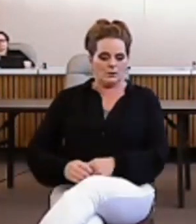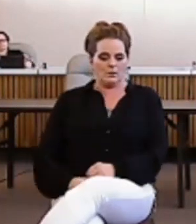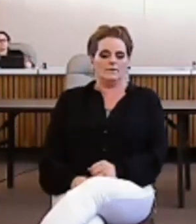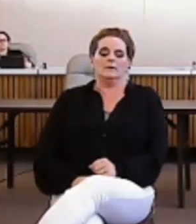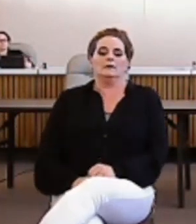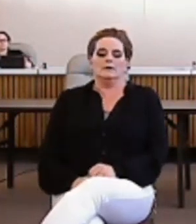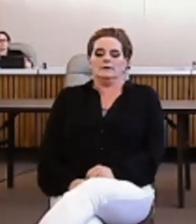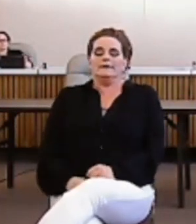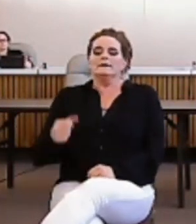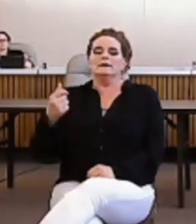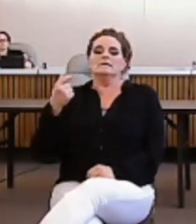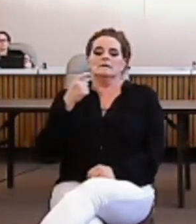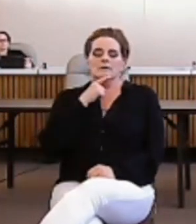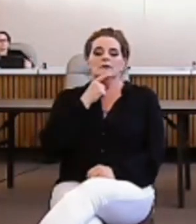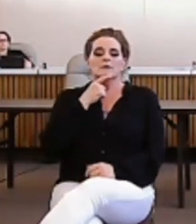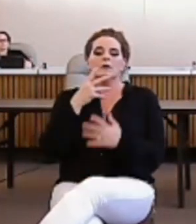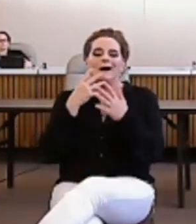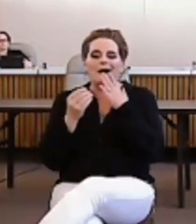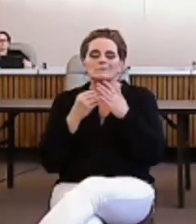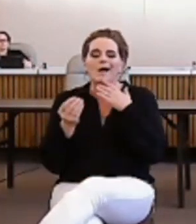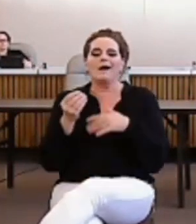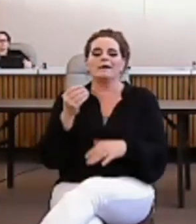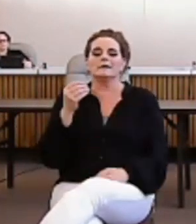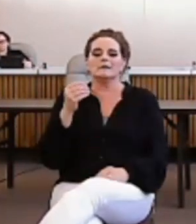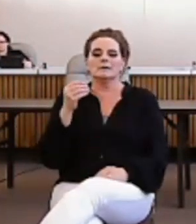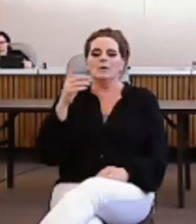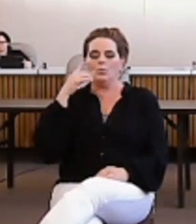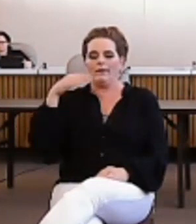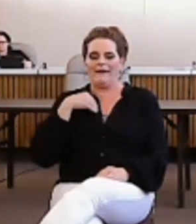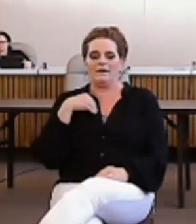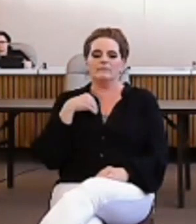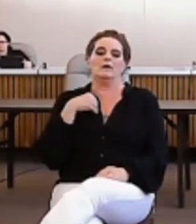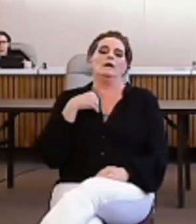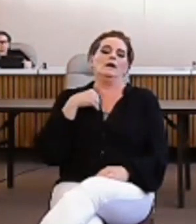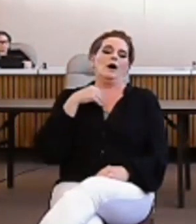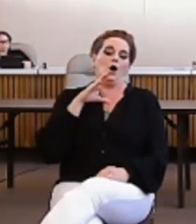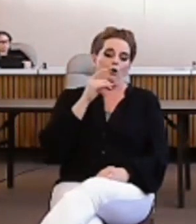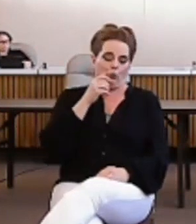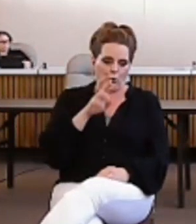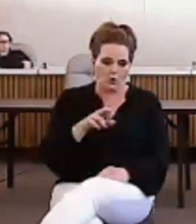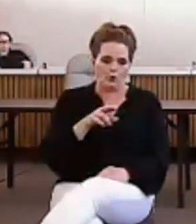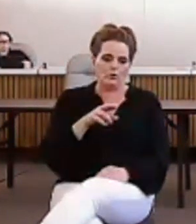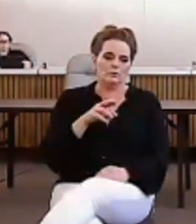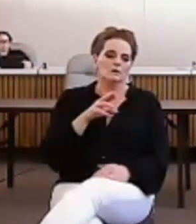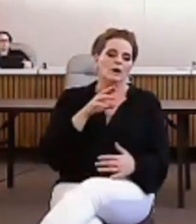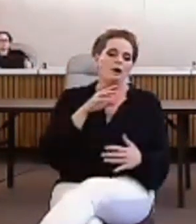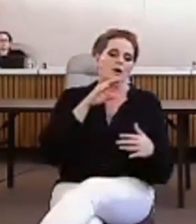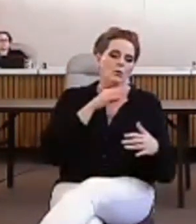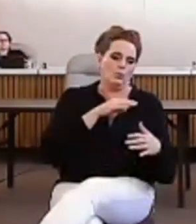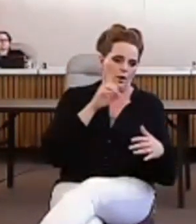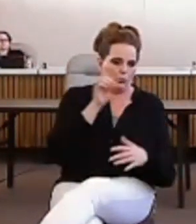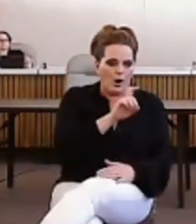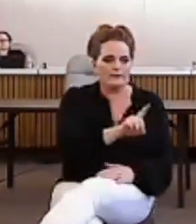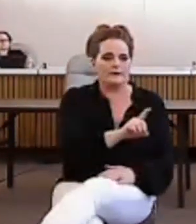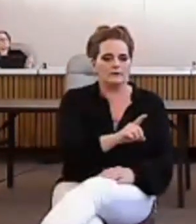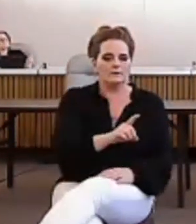exterior or outside walk-in cooler and walk-in freezer. That's on phase 2. It's not going to, we are not going to